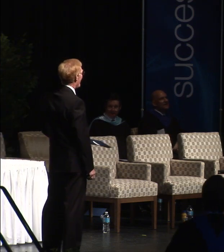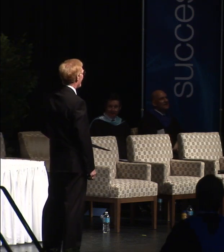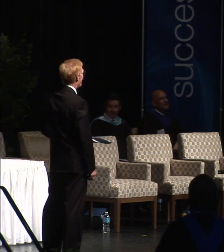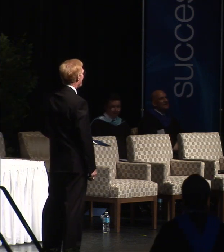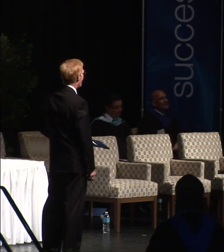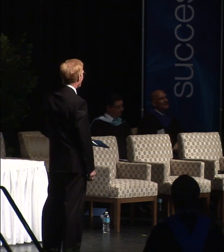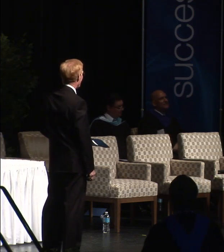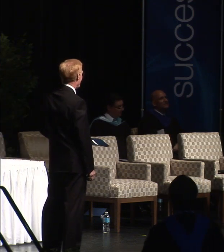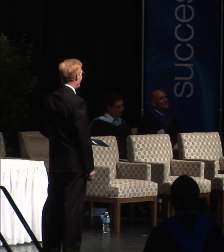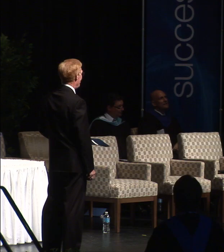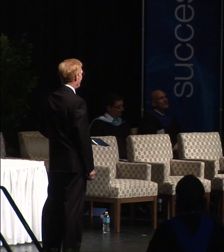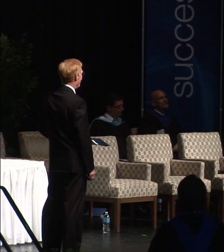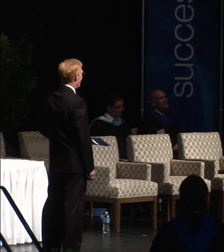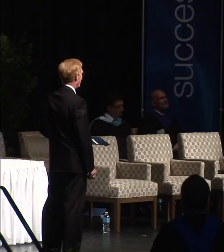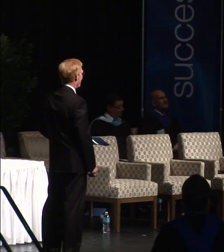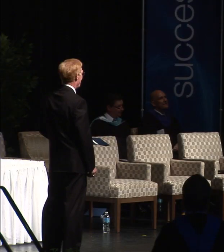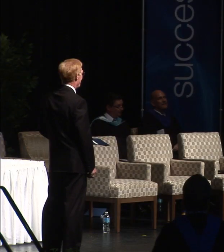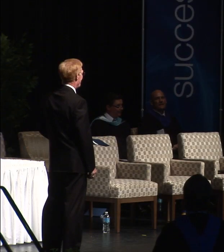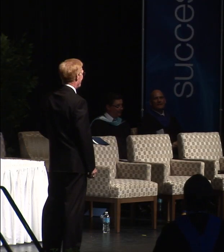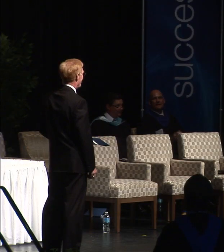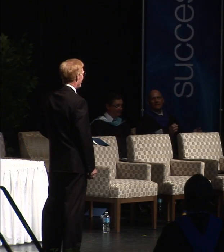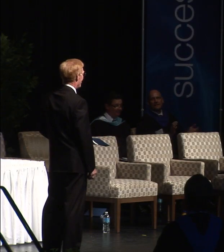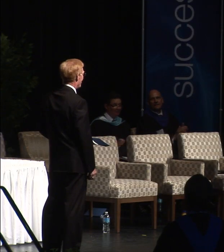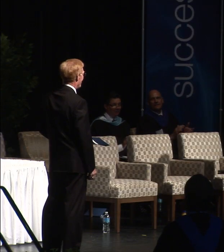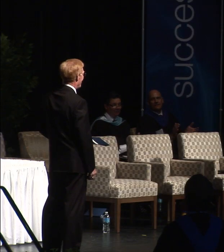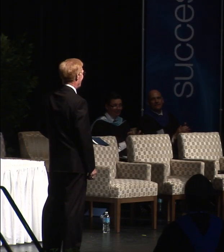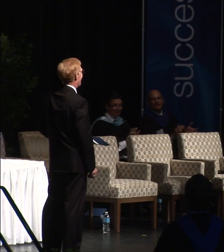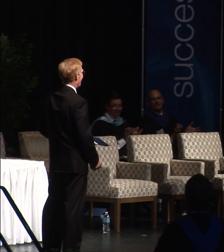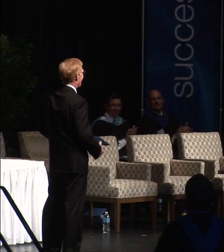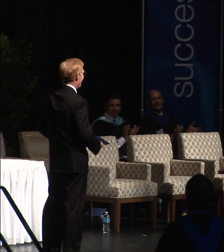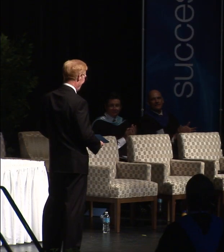Alexander James Johnson.